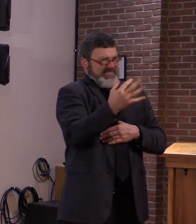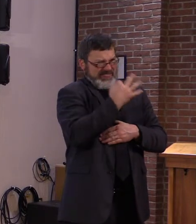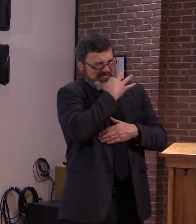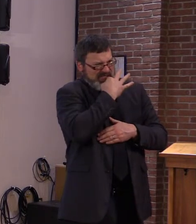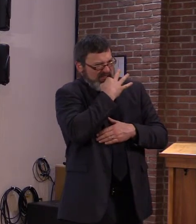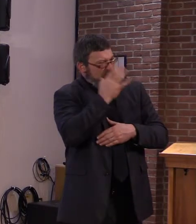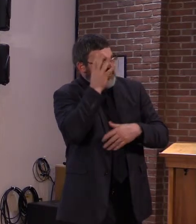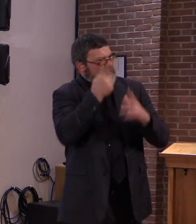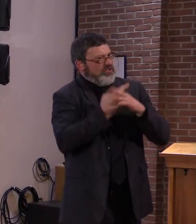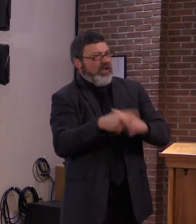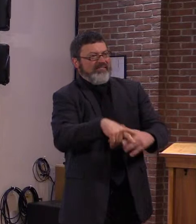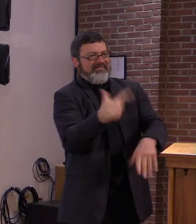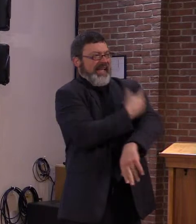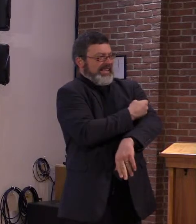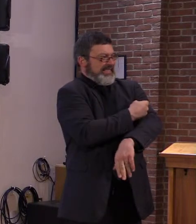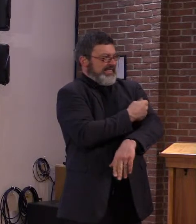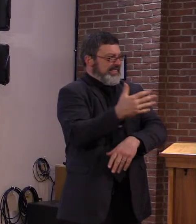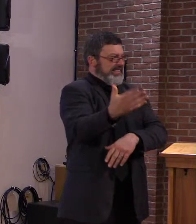days ahead.